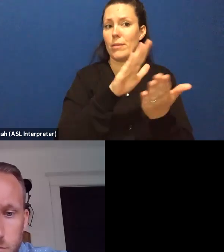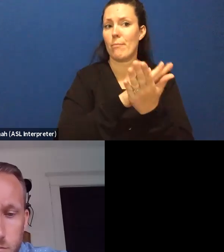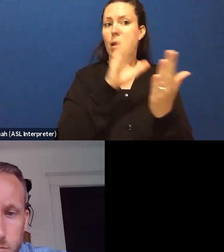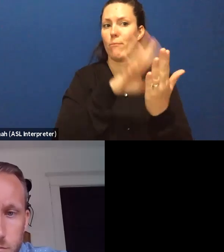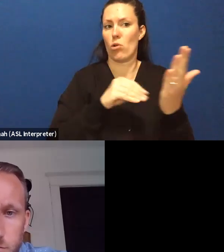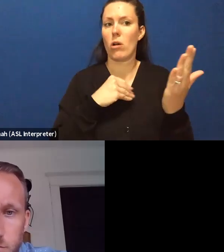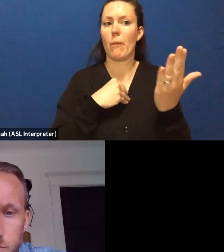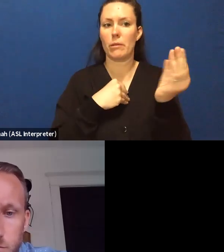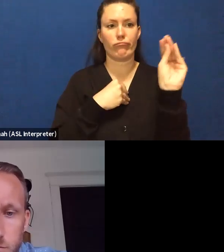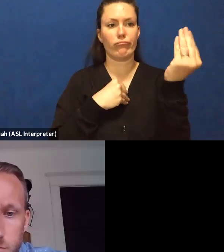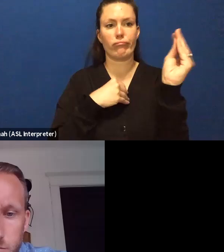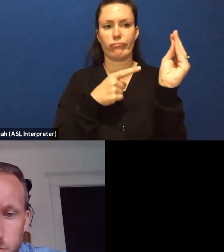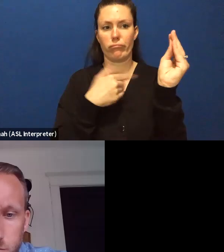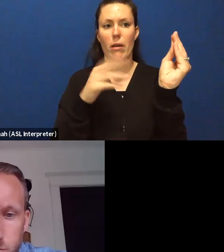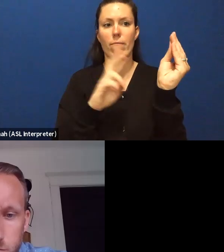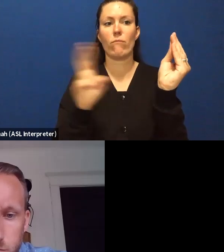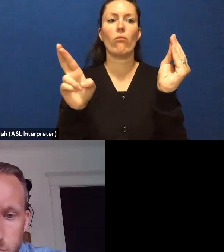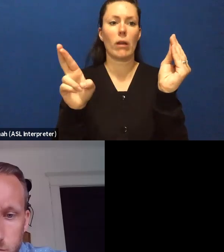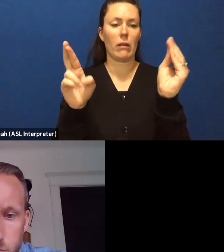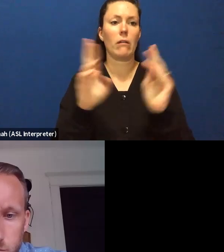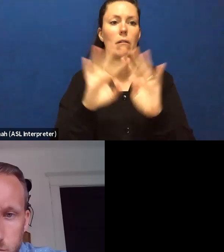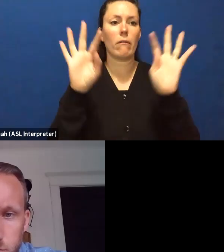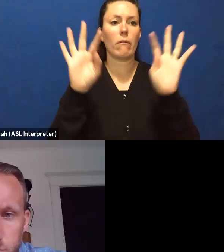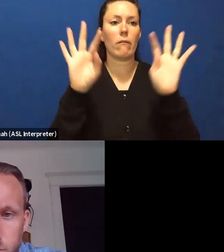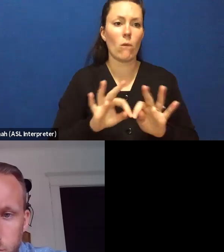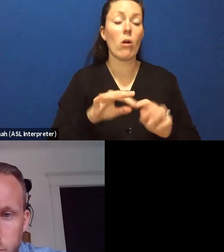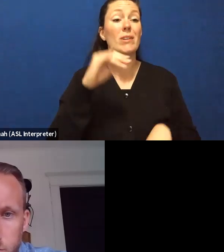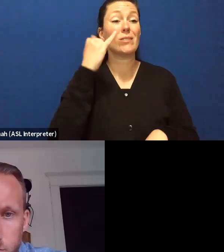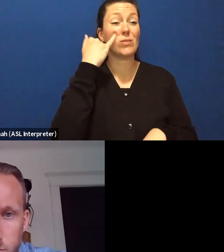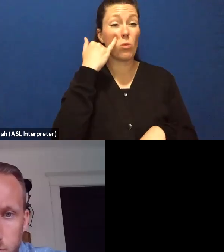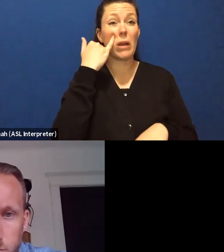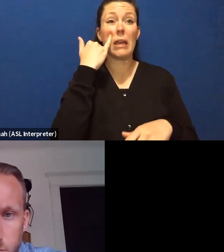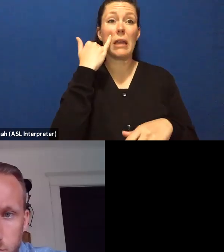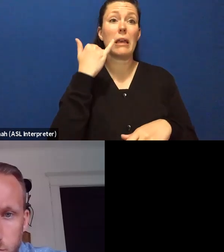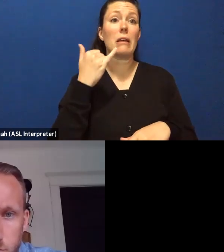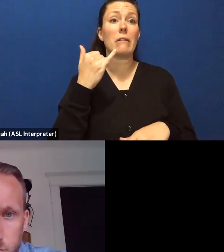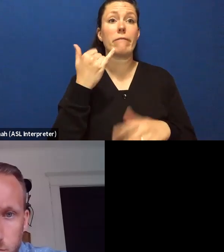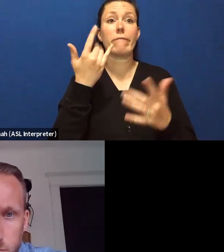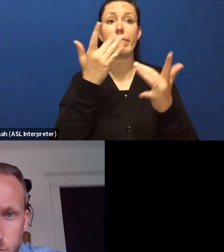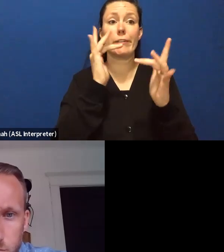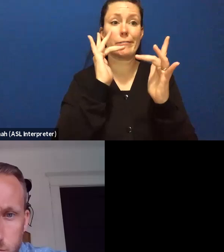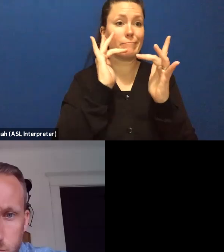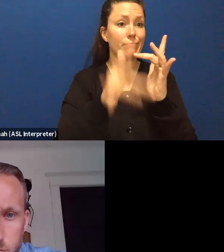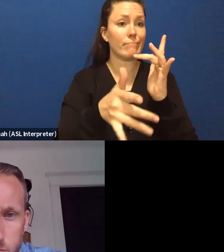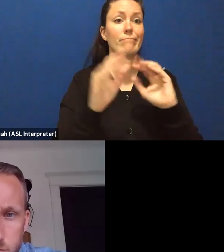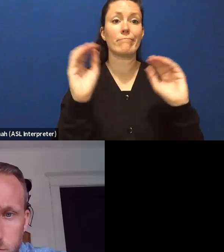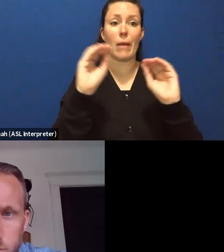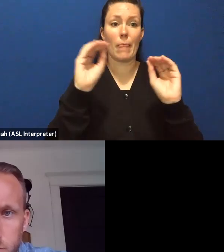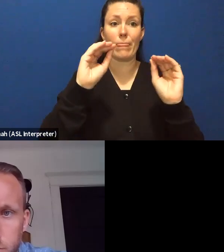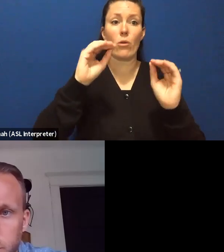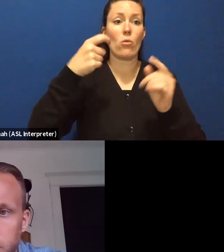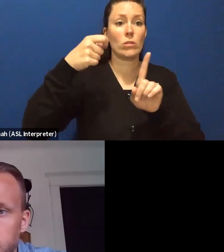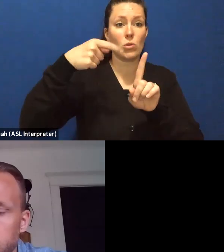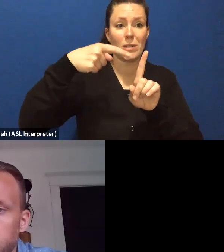those forms in case we get into an area where we don't have an internet signal. We can